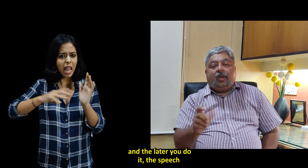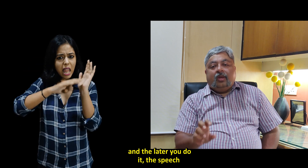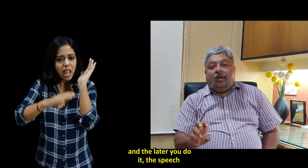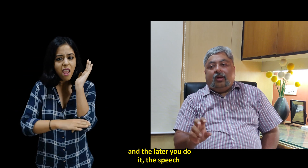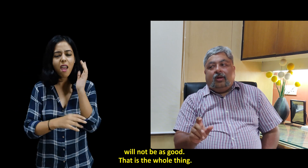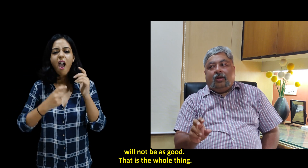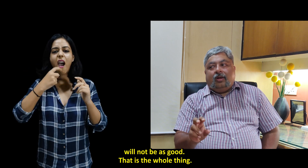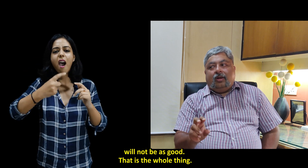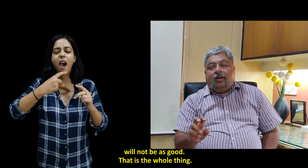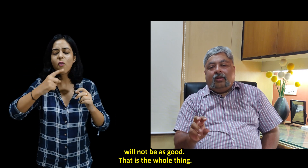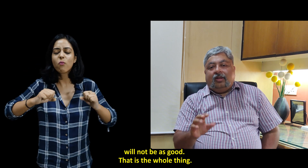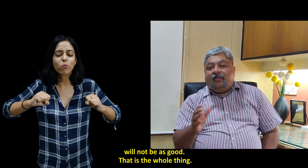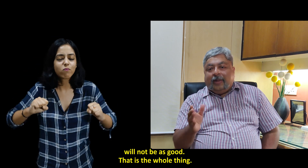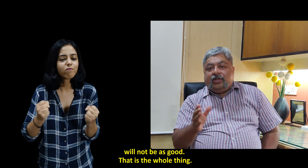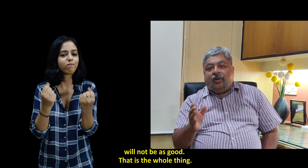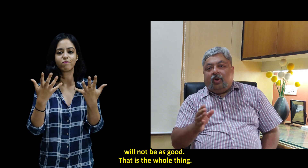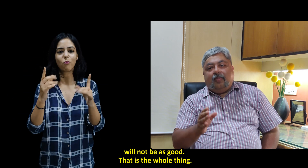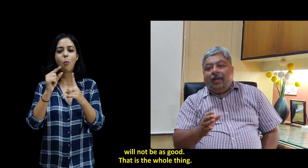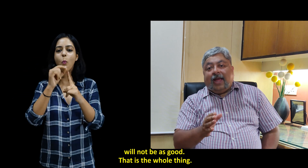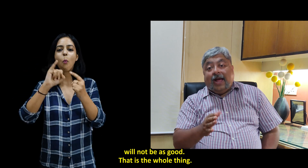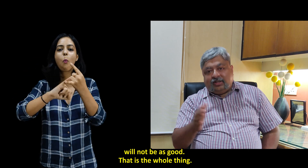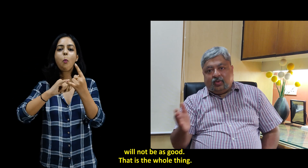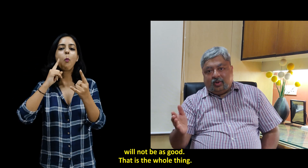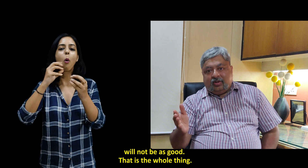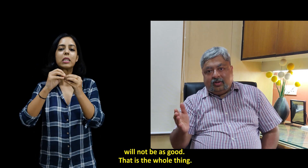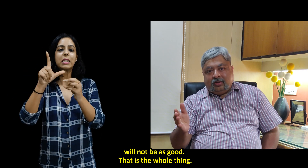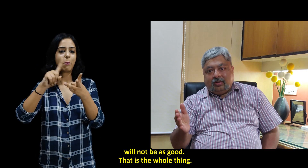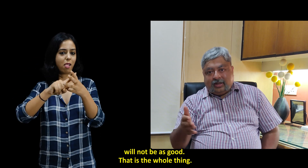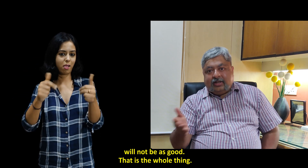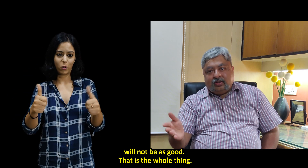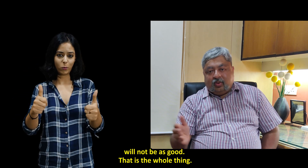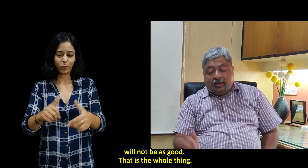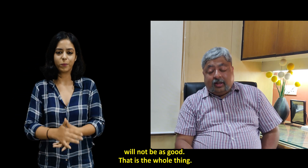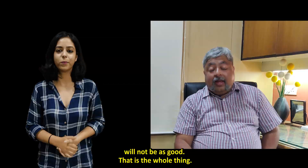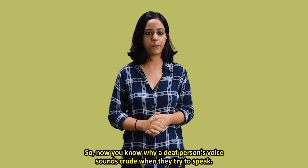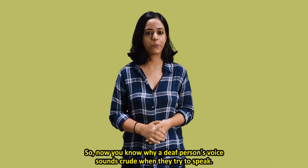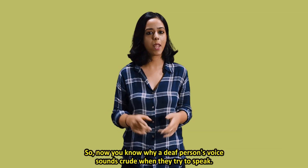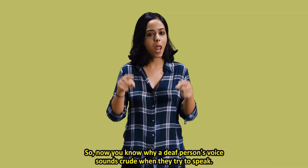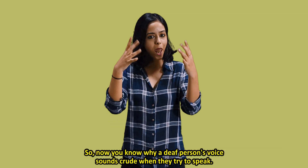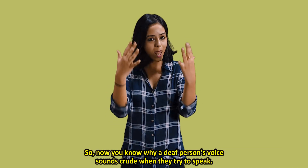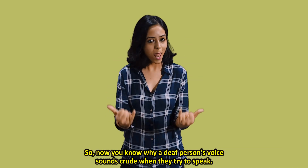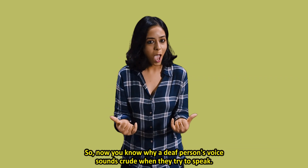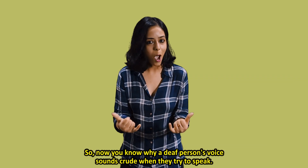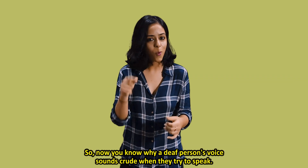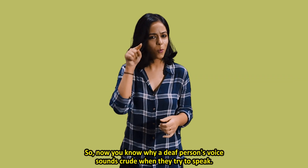uh the speech will not be as good that is the whole thing